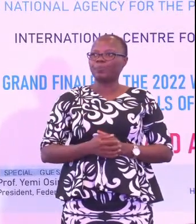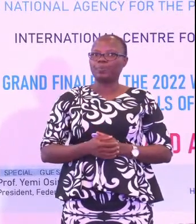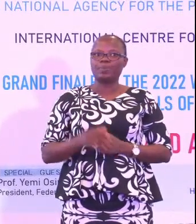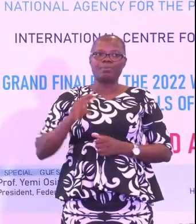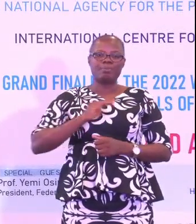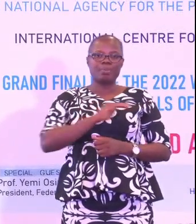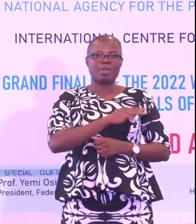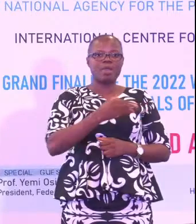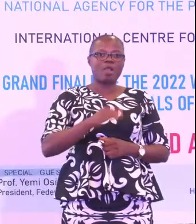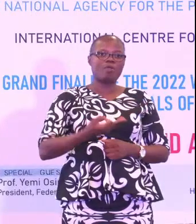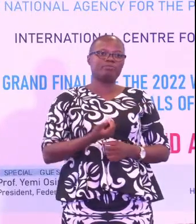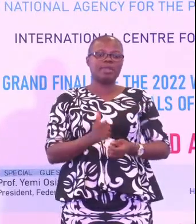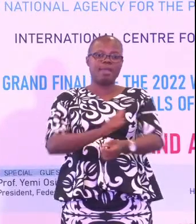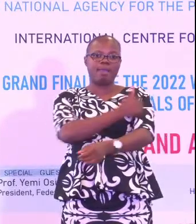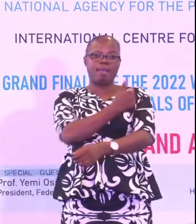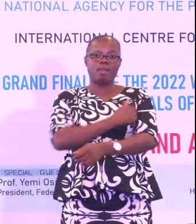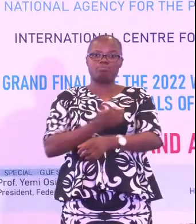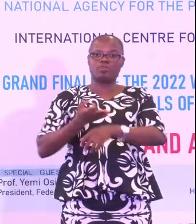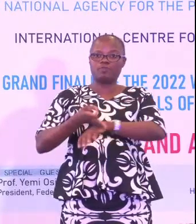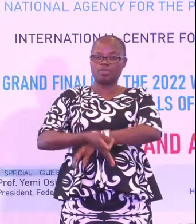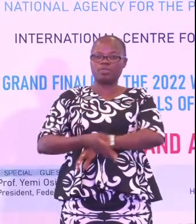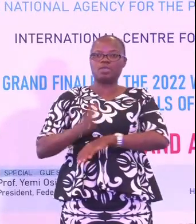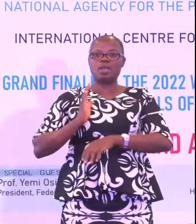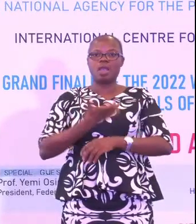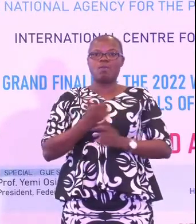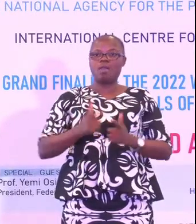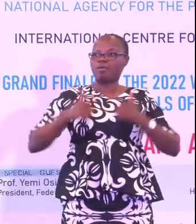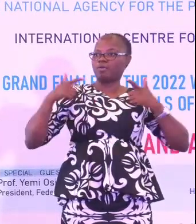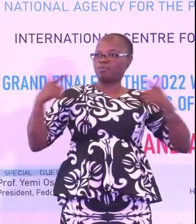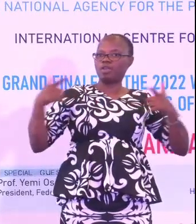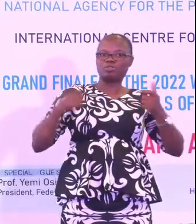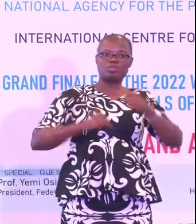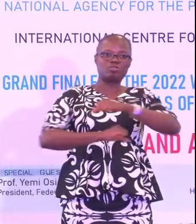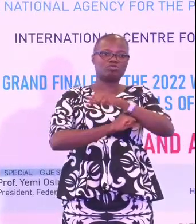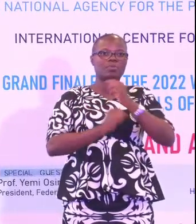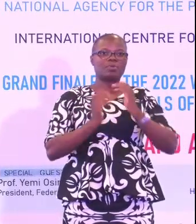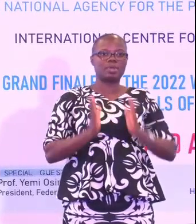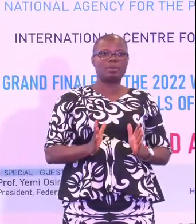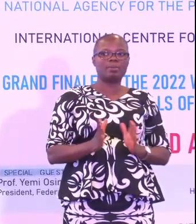members of the armed forces, our great supporters,